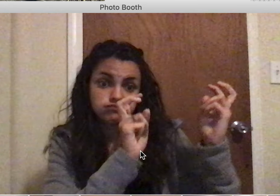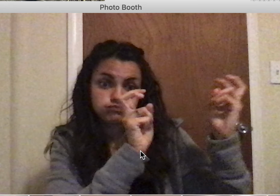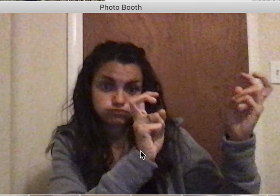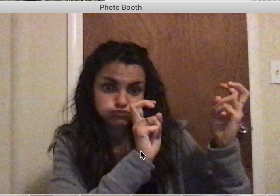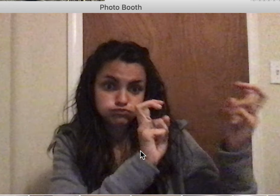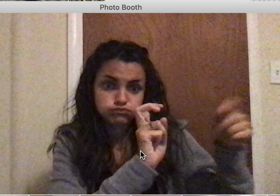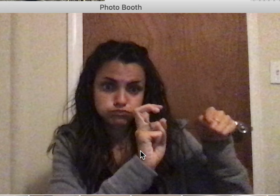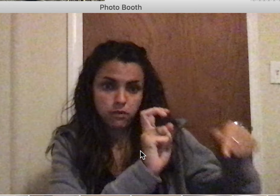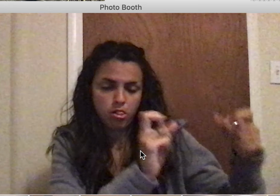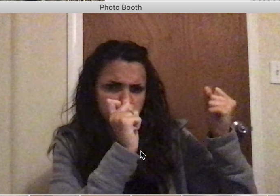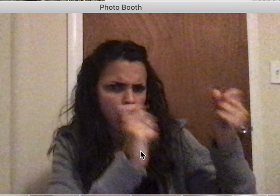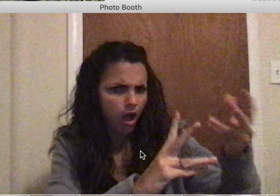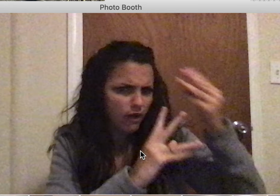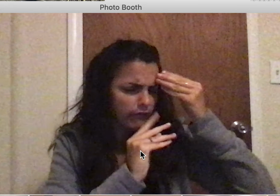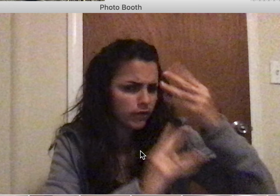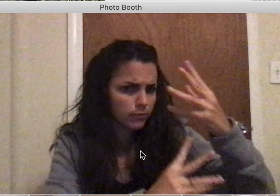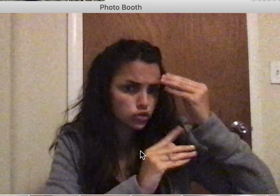year.